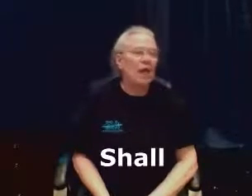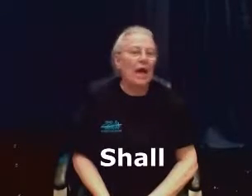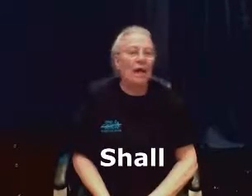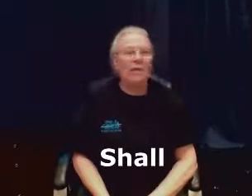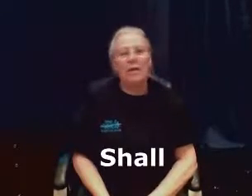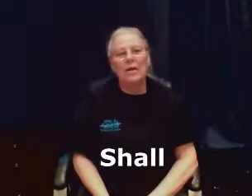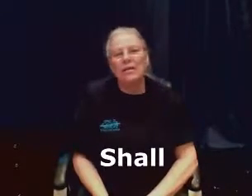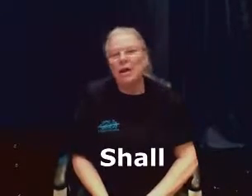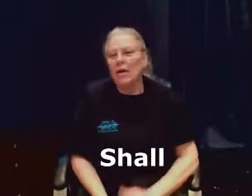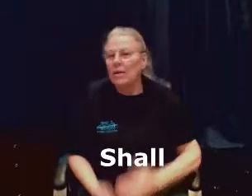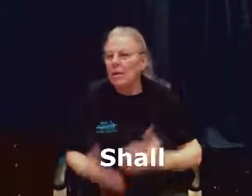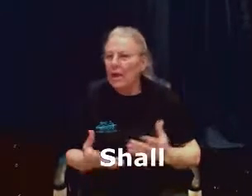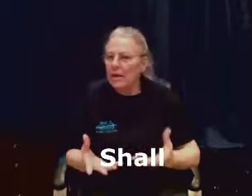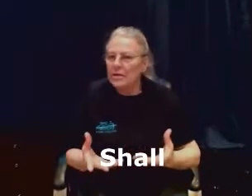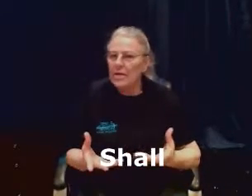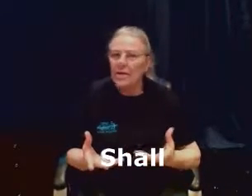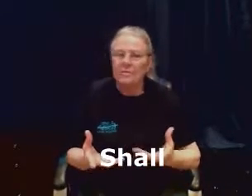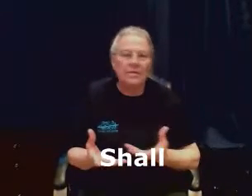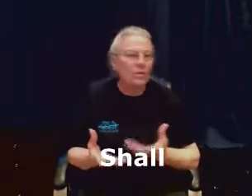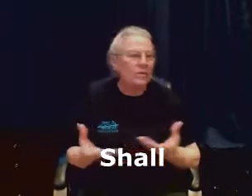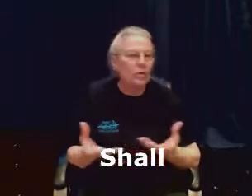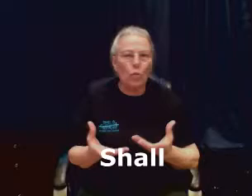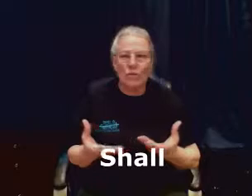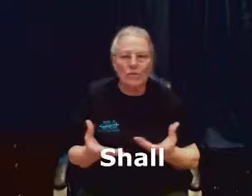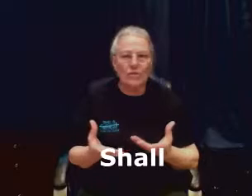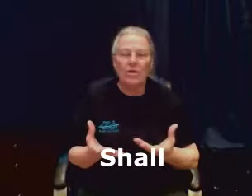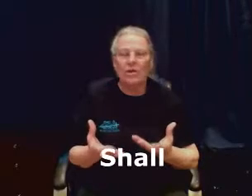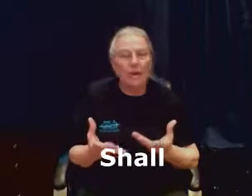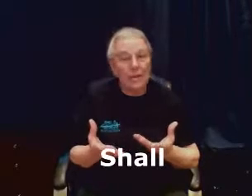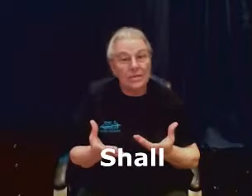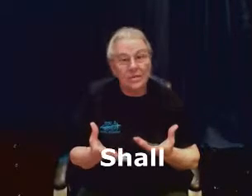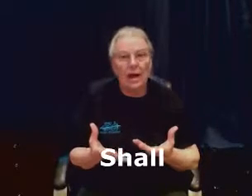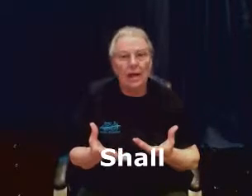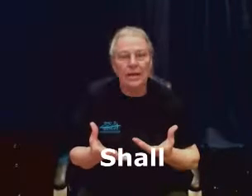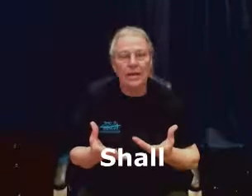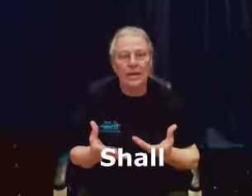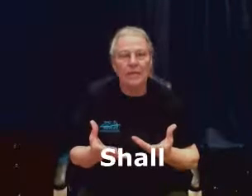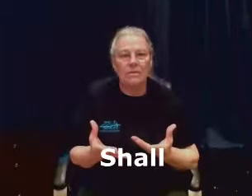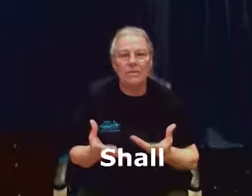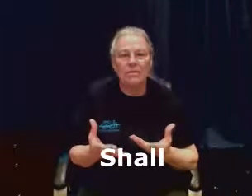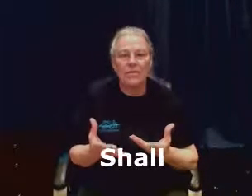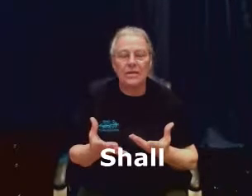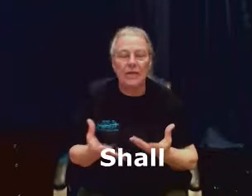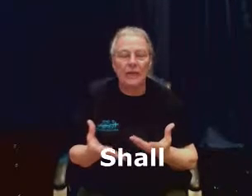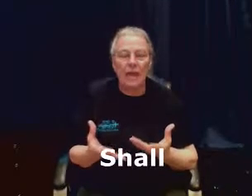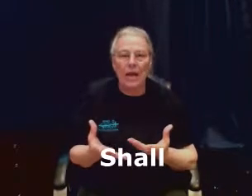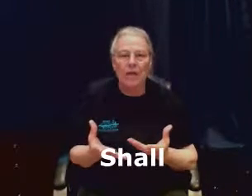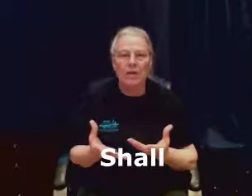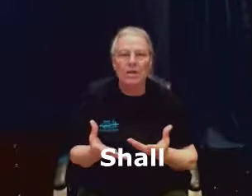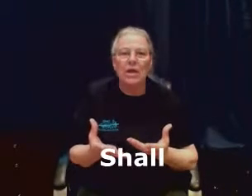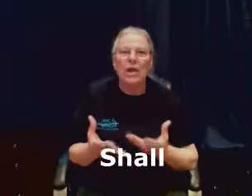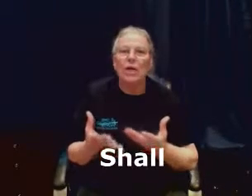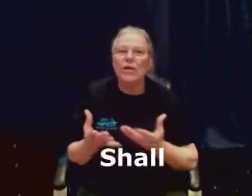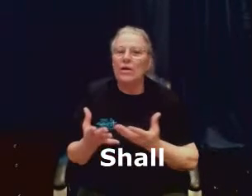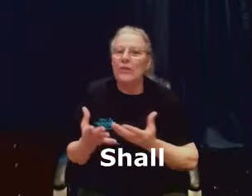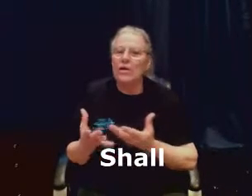Shall. Now, a lot of times these are words that are not signed in the deaf language. They're